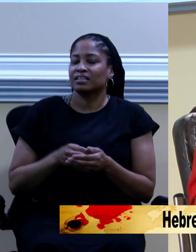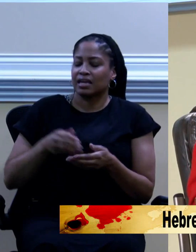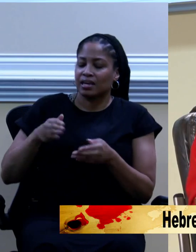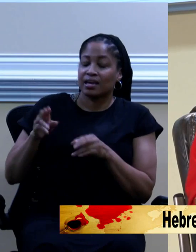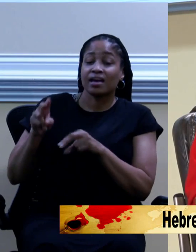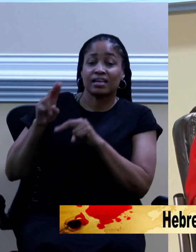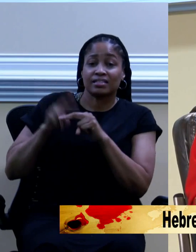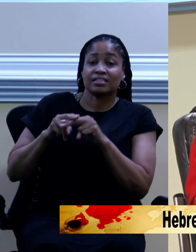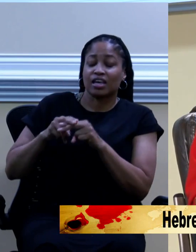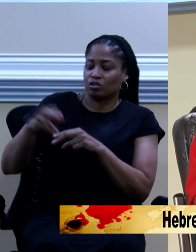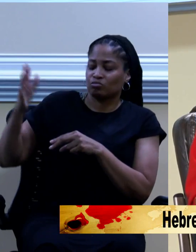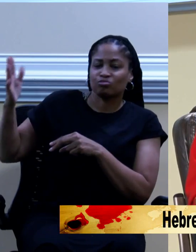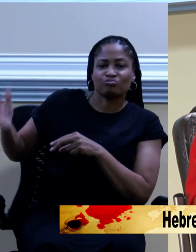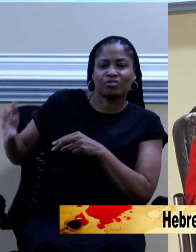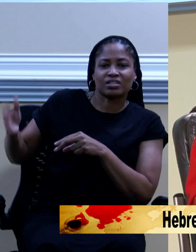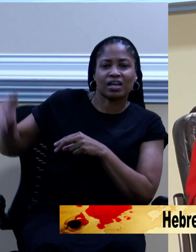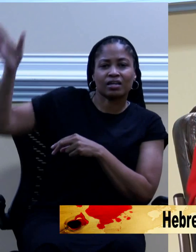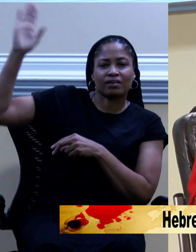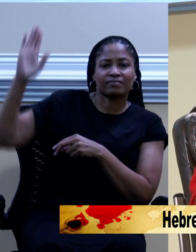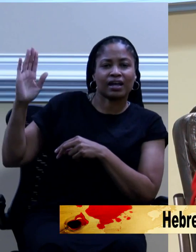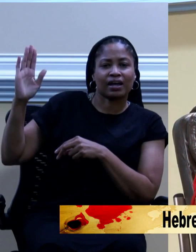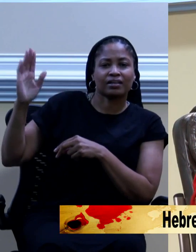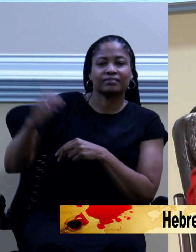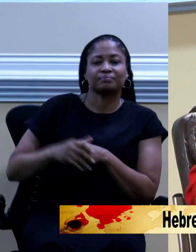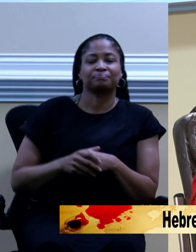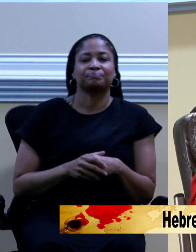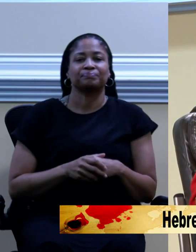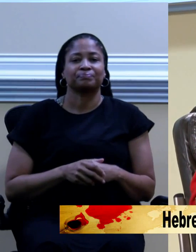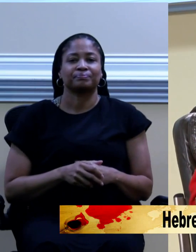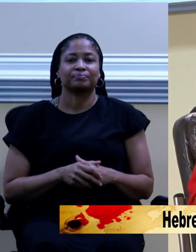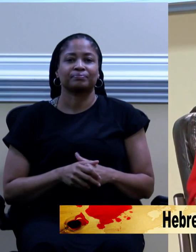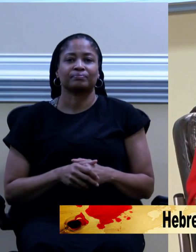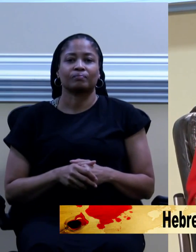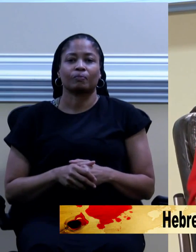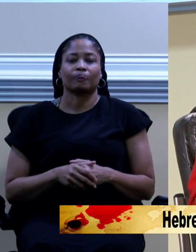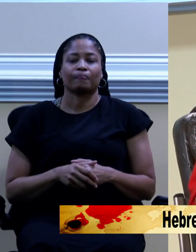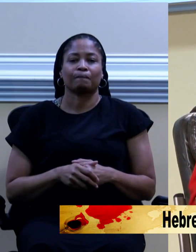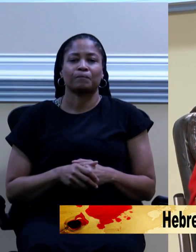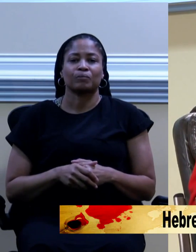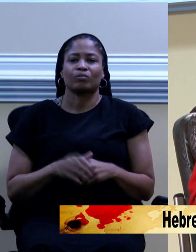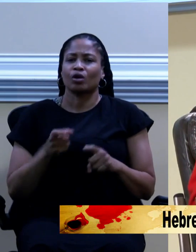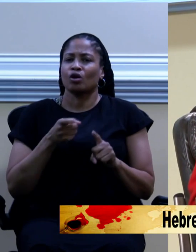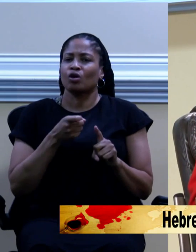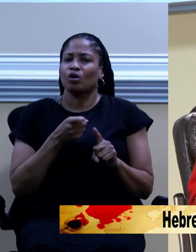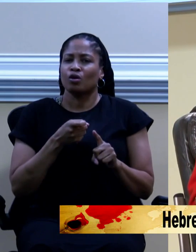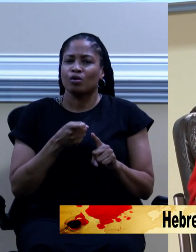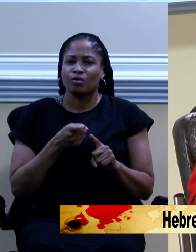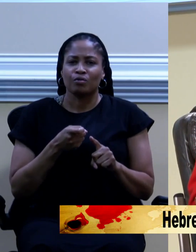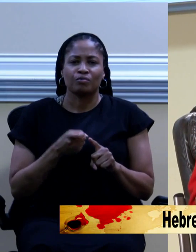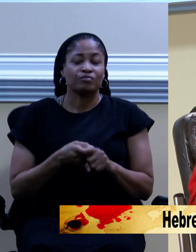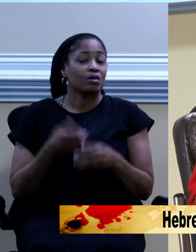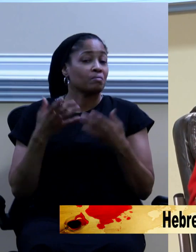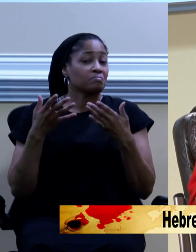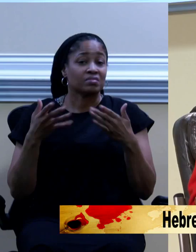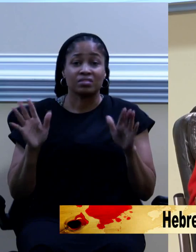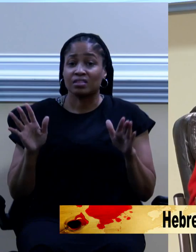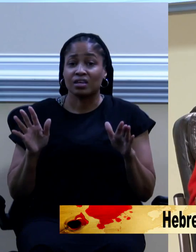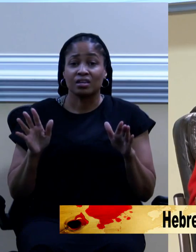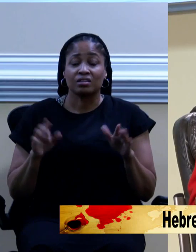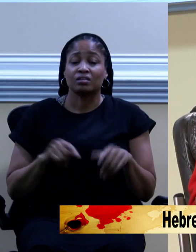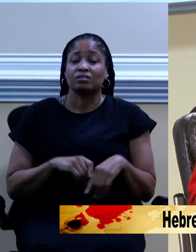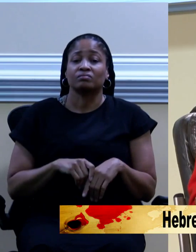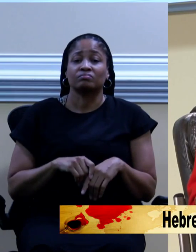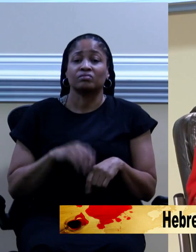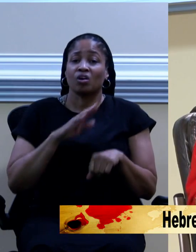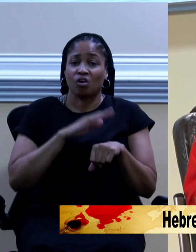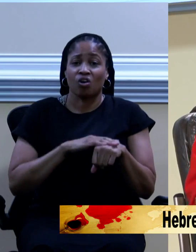God. He sat down on the right hand of God. Go ahead. From henceforth, expecting till his enemies be made